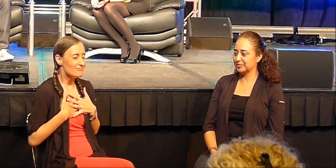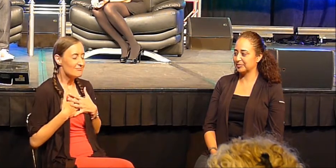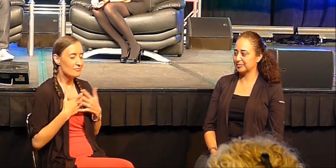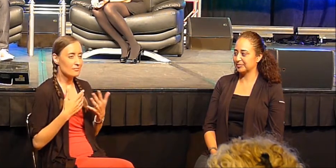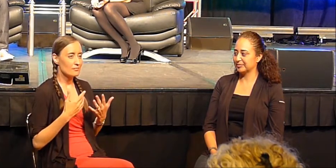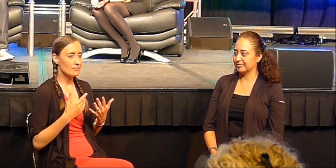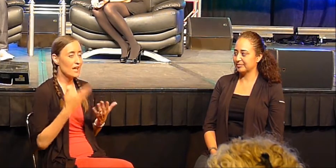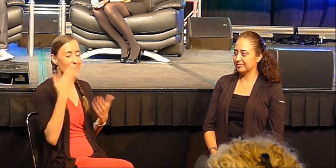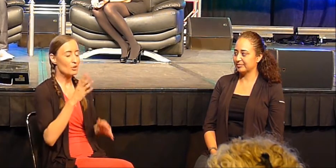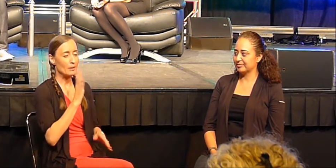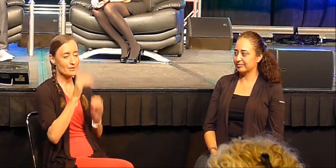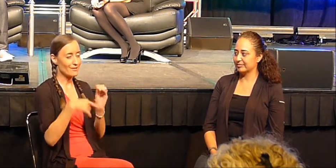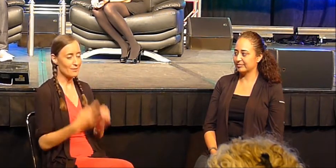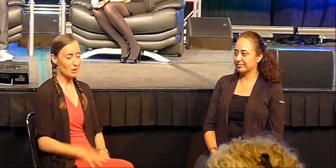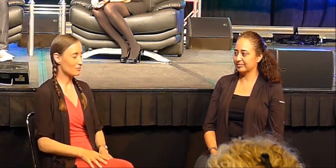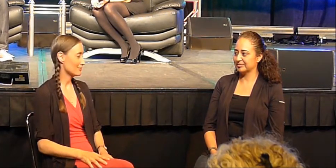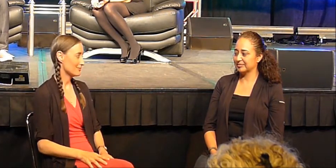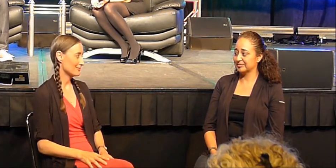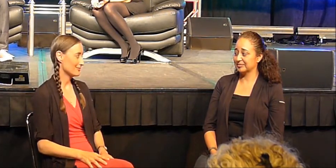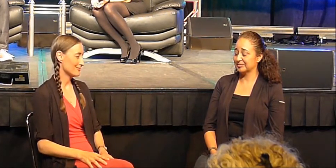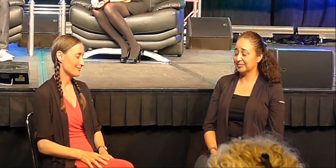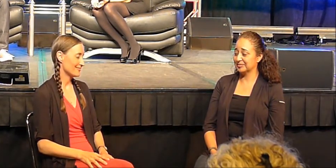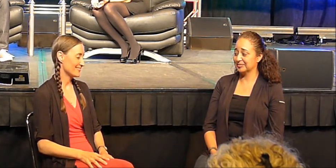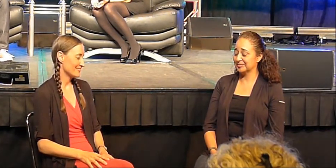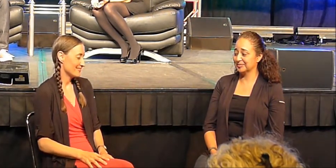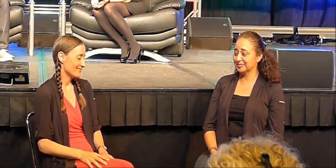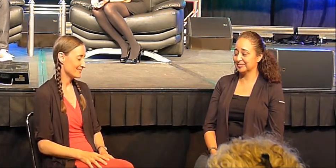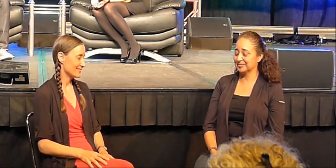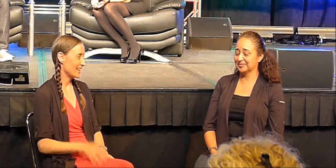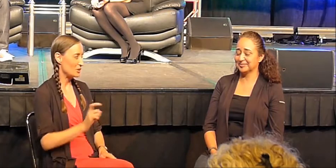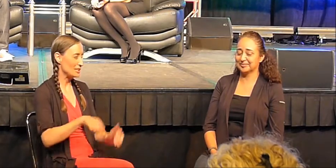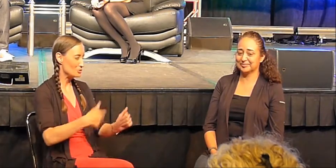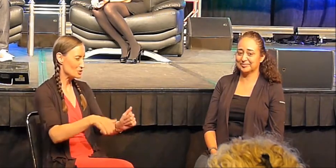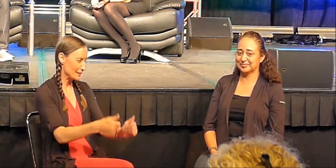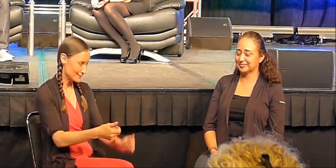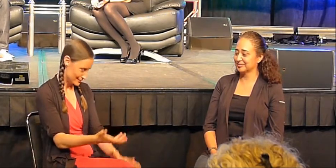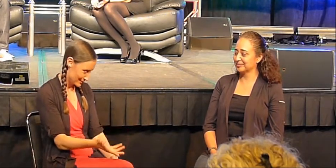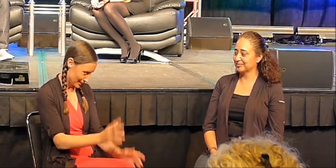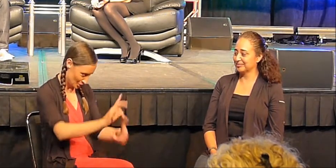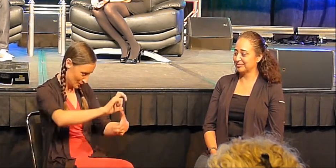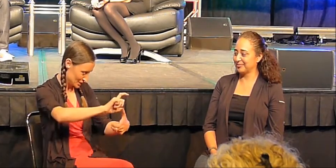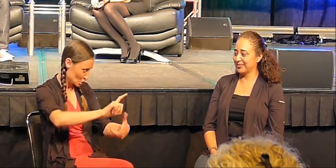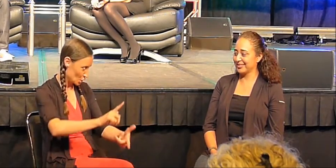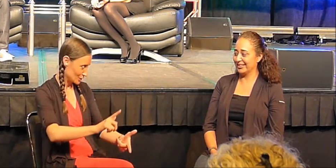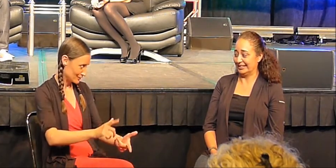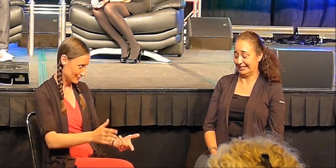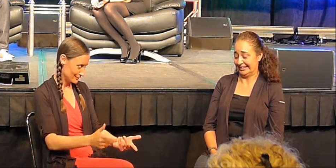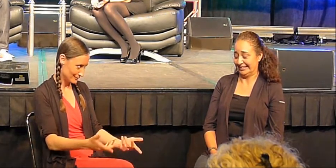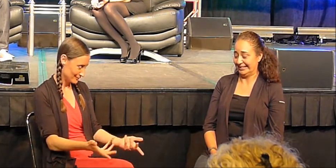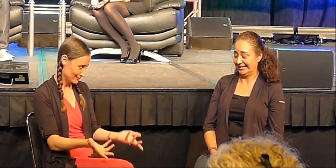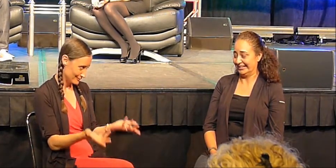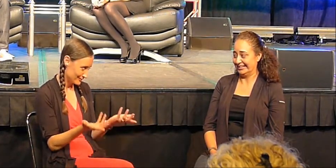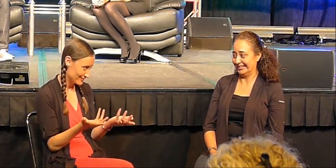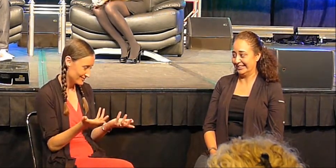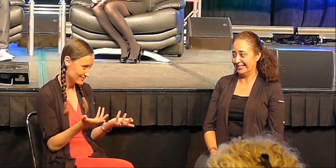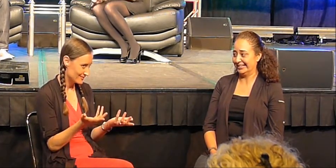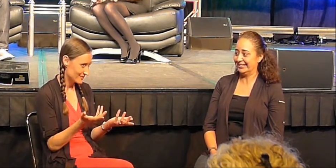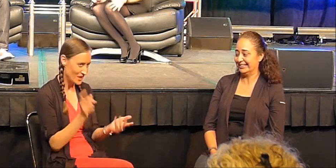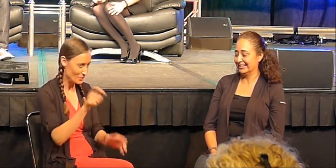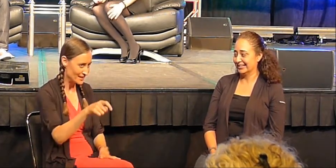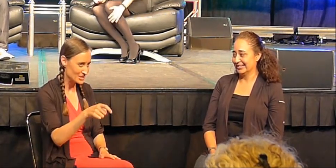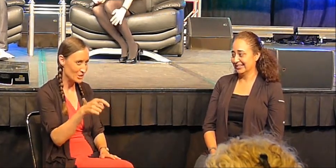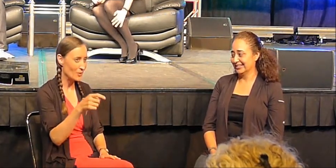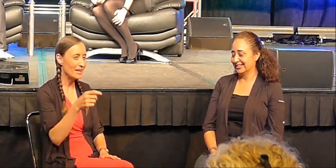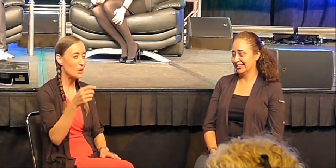don't know what I was talking about at all, really, because you don't really need to chase the Twister to play a storm chaser, okay? This was all in